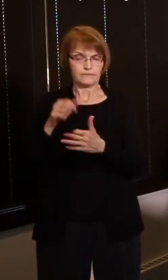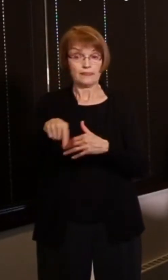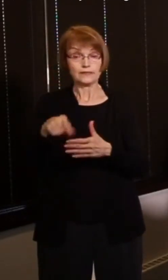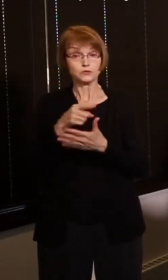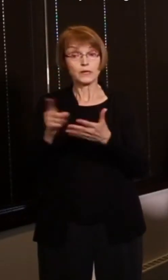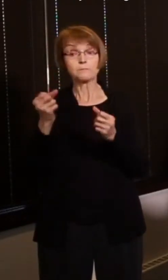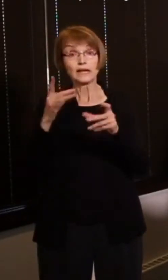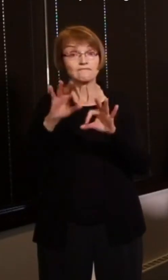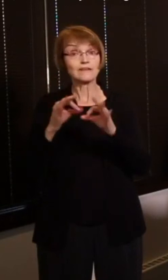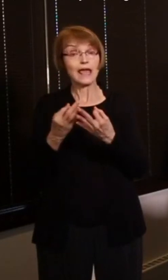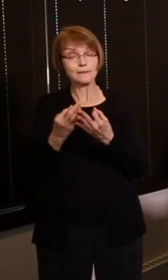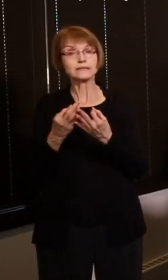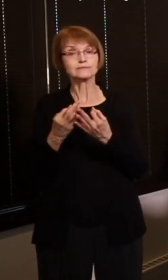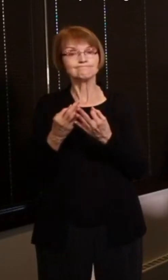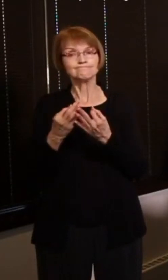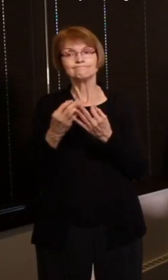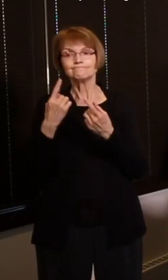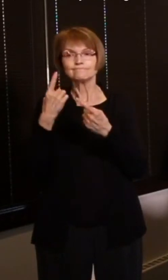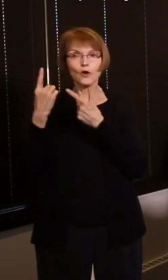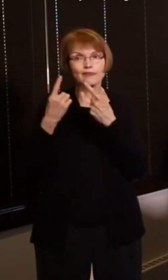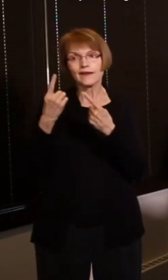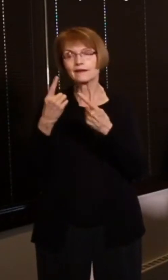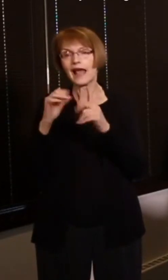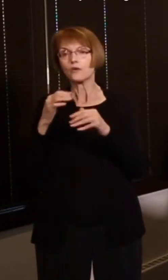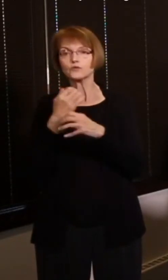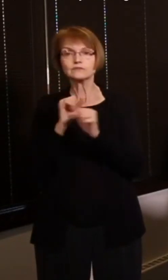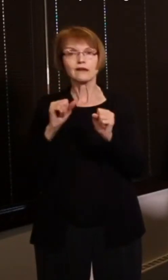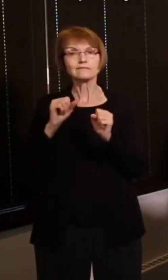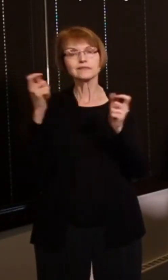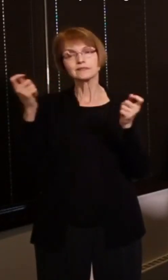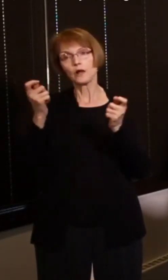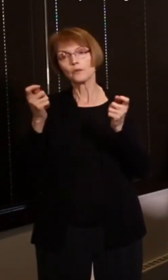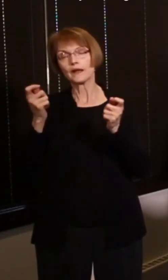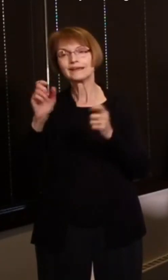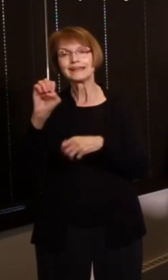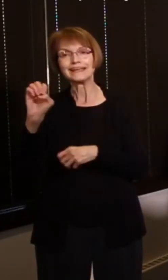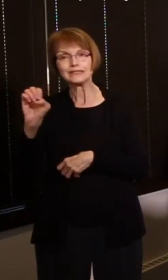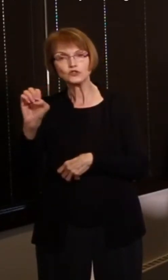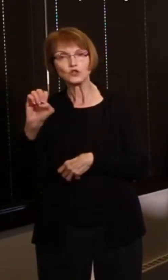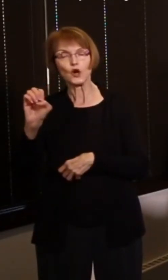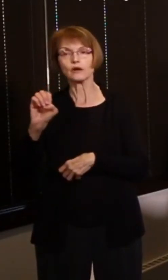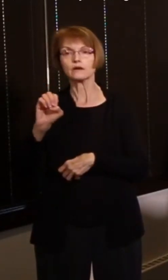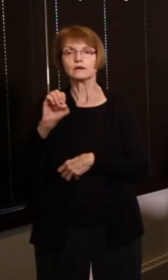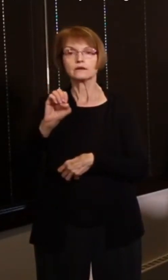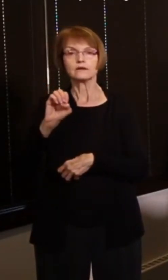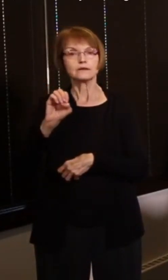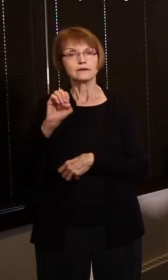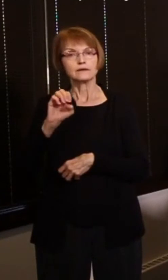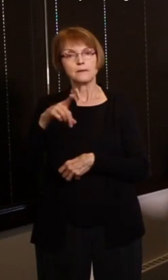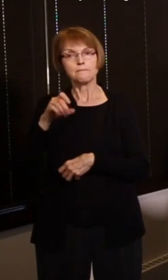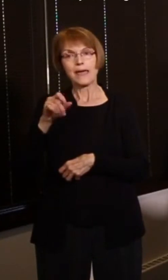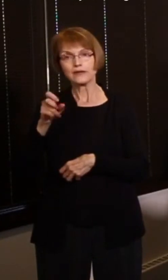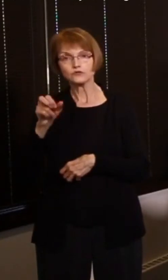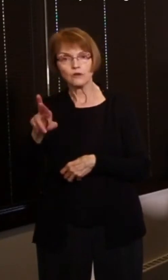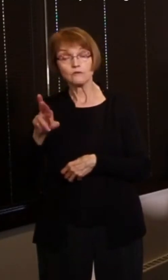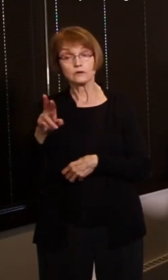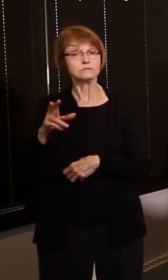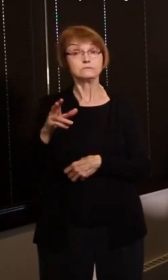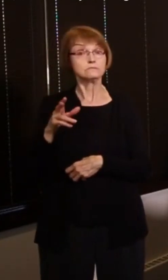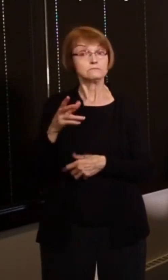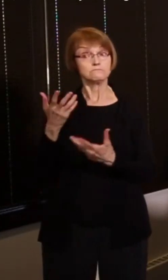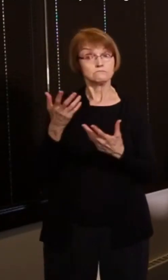many families are thinking about how they will safely celebrate Easter and Passover. The safest thing that we can do is to celebrate from